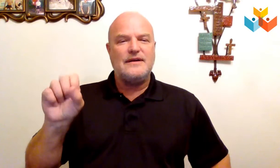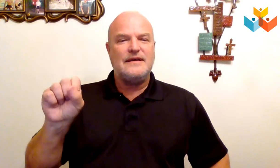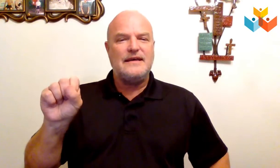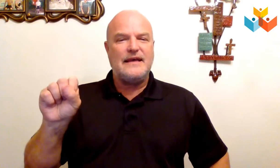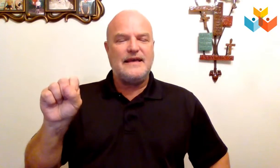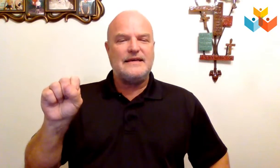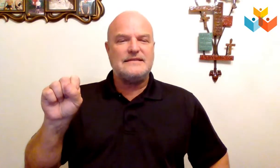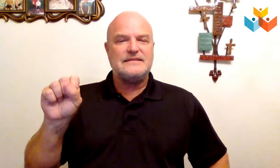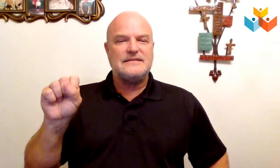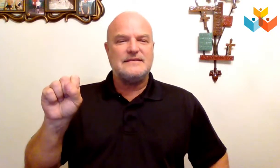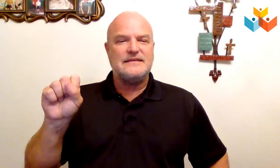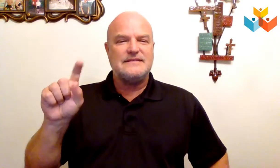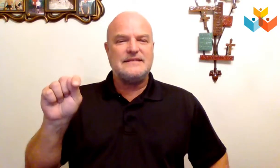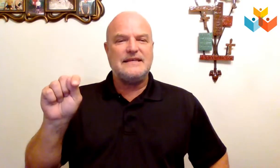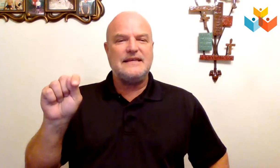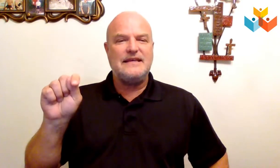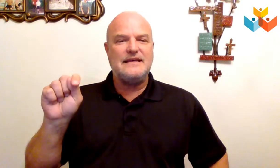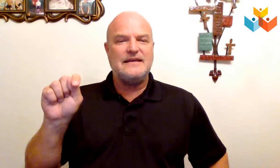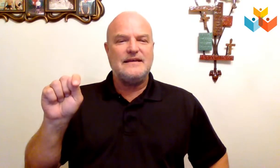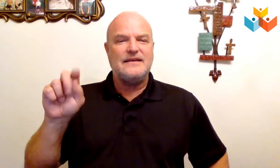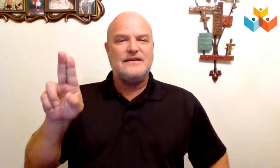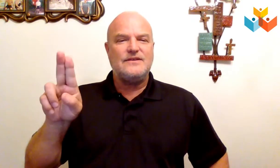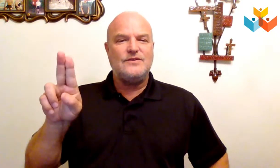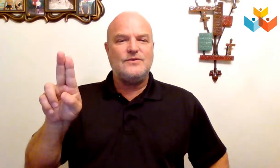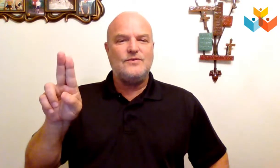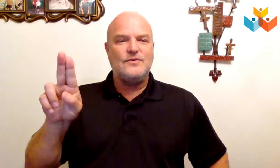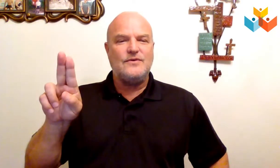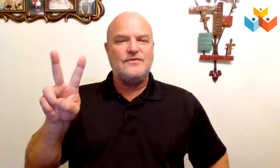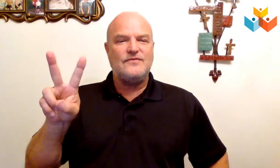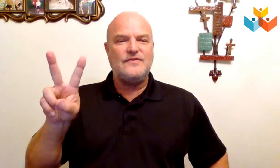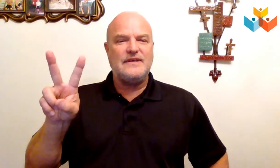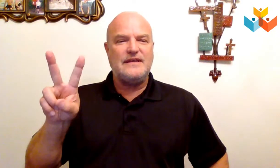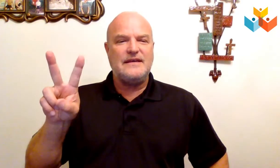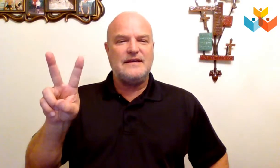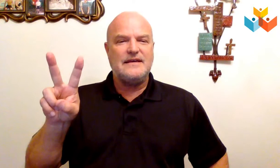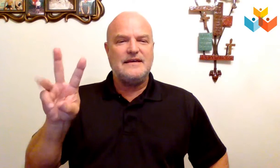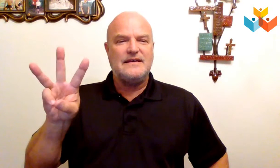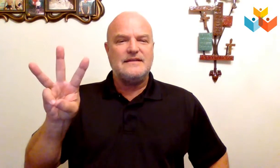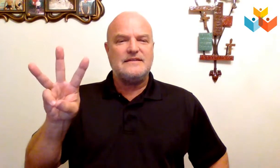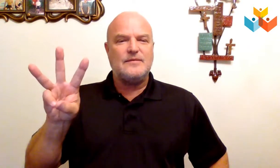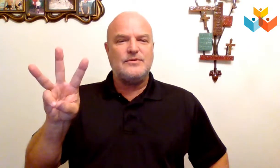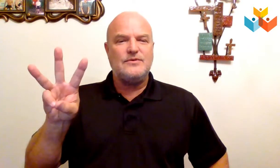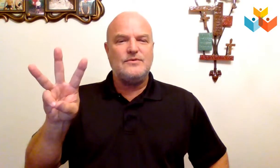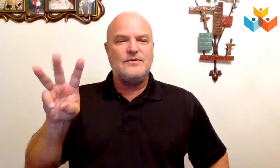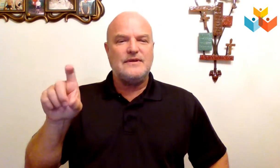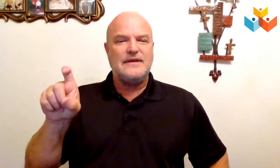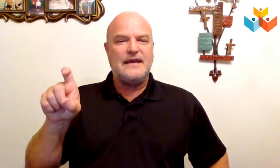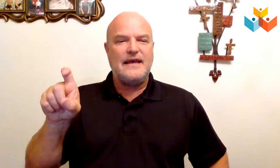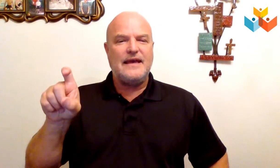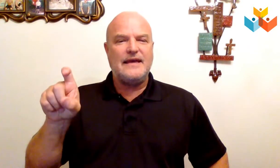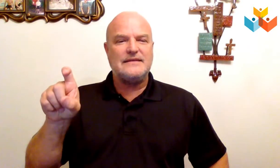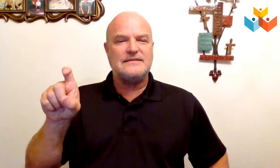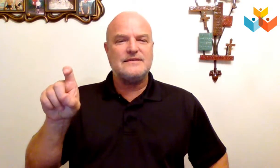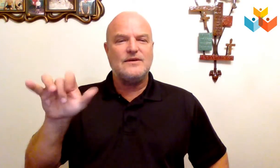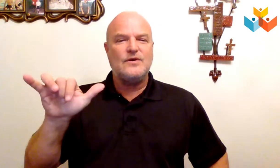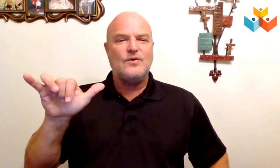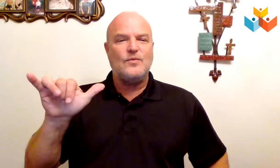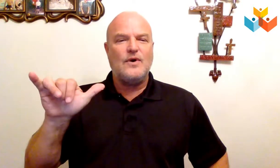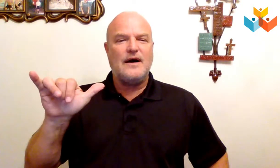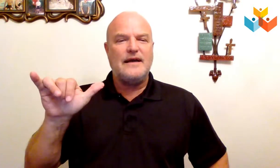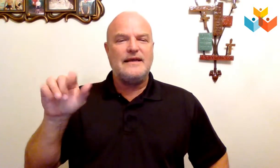Q, R, S, T, U, V,